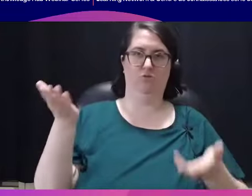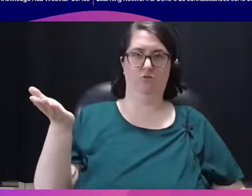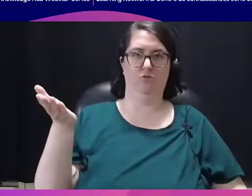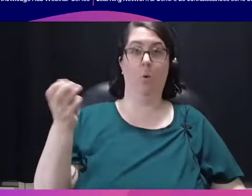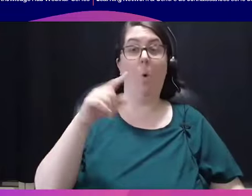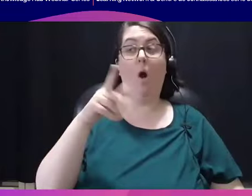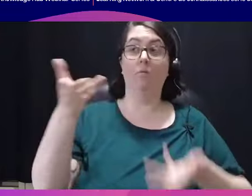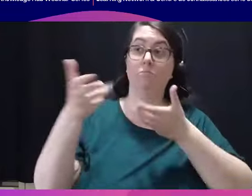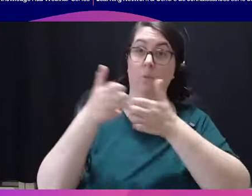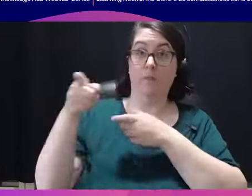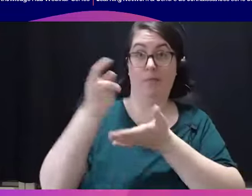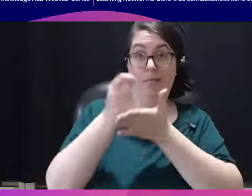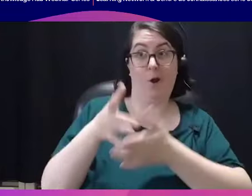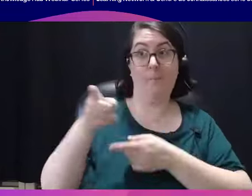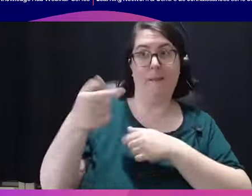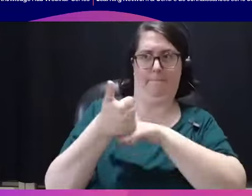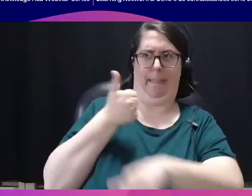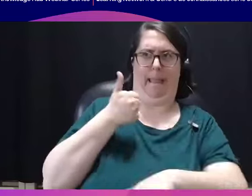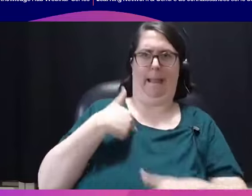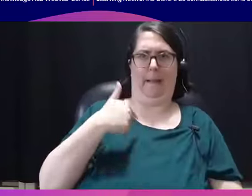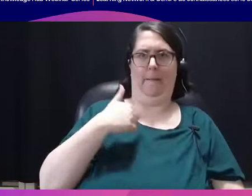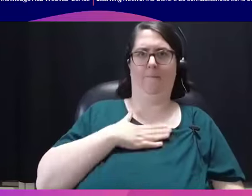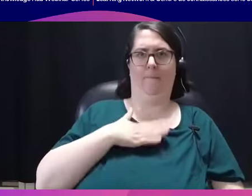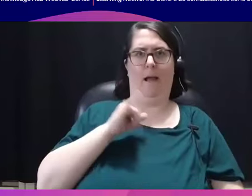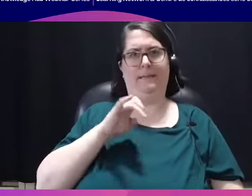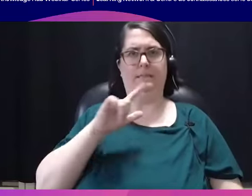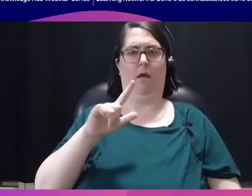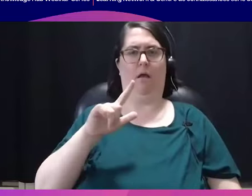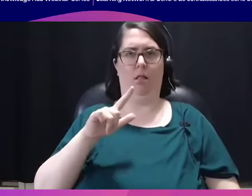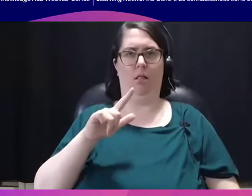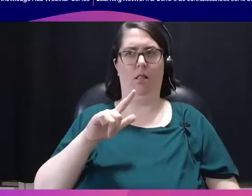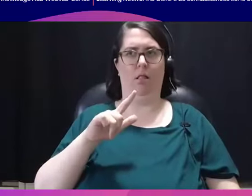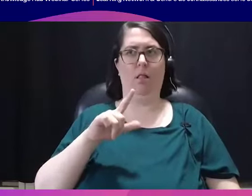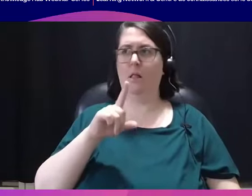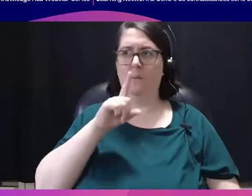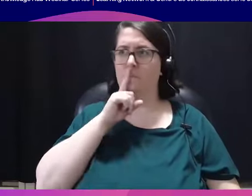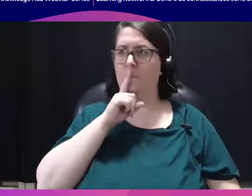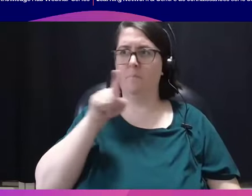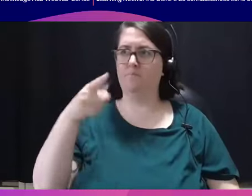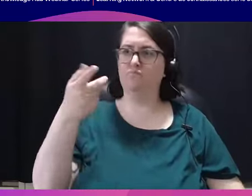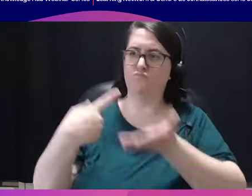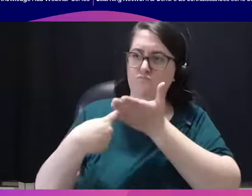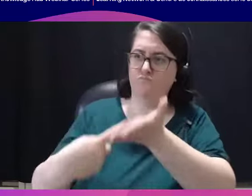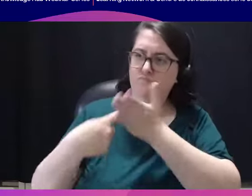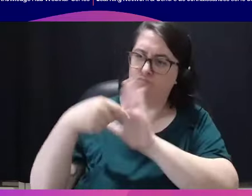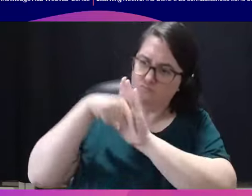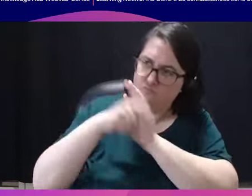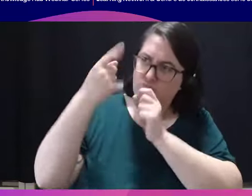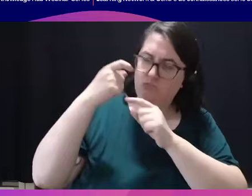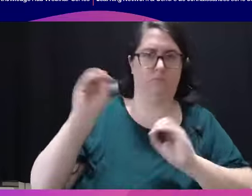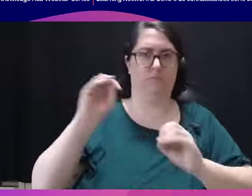professional they were working with blamed them for their inceldom without actually taking the time to understand their situations.